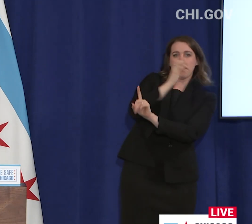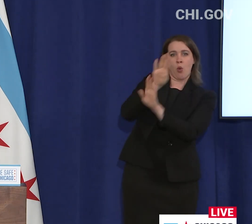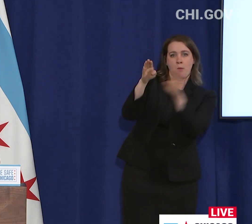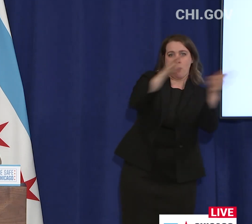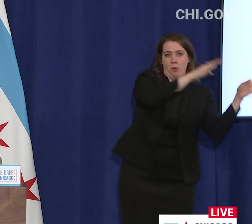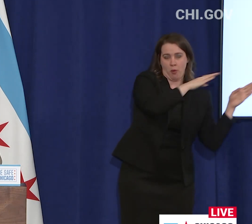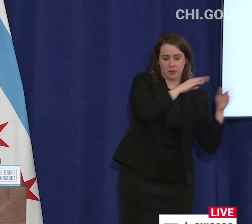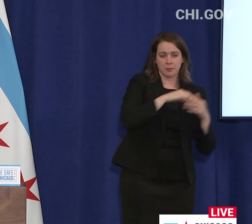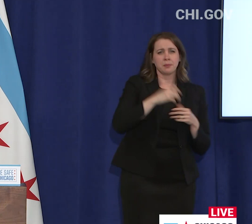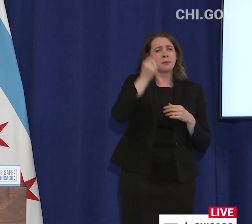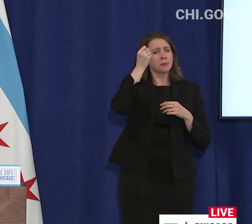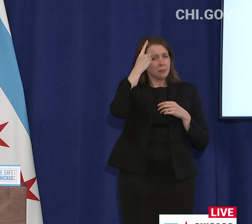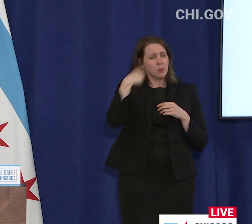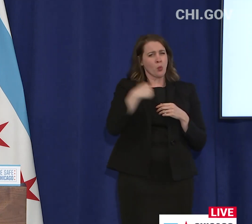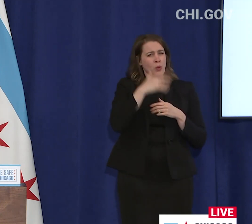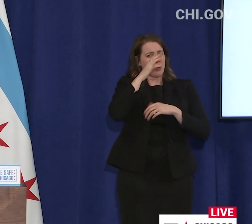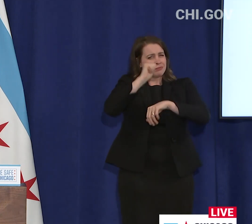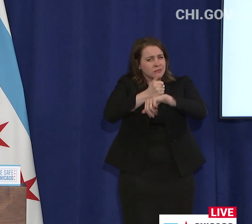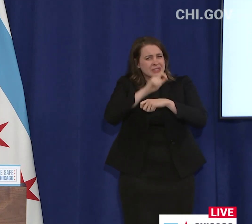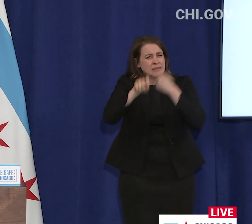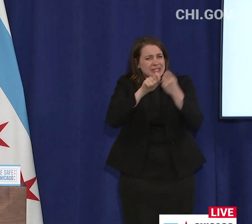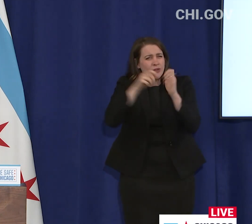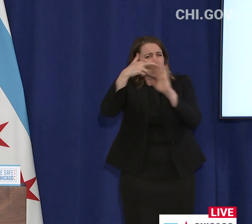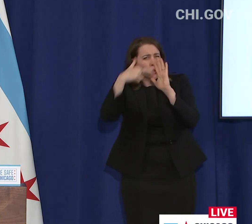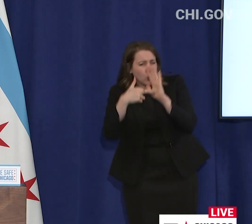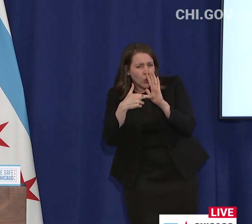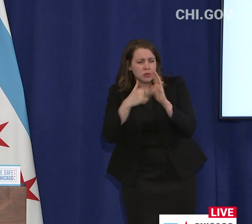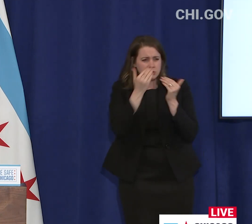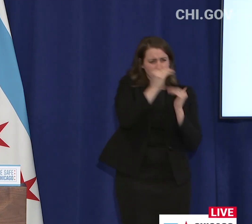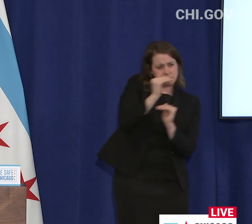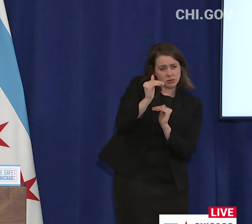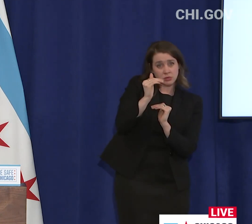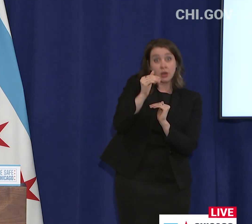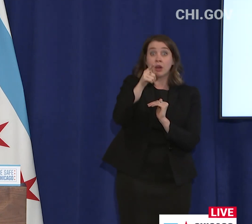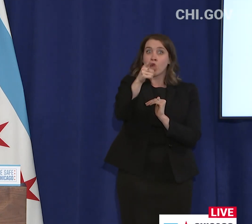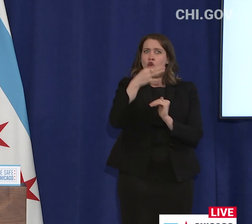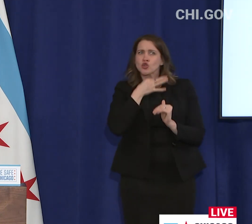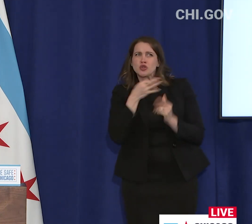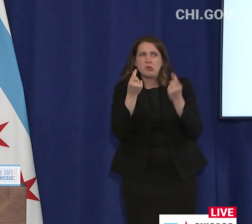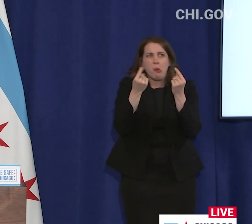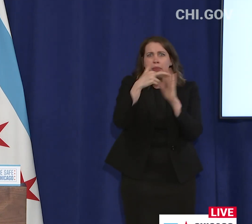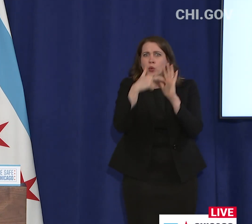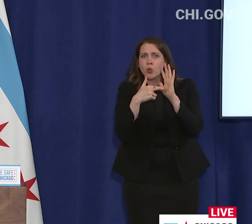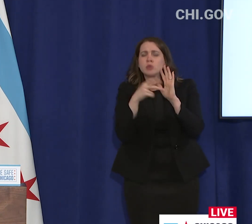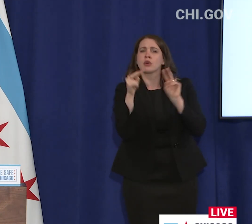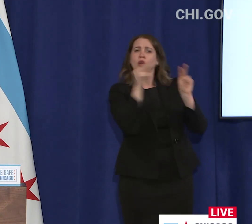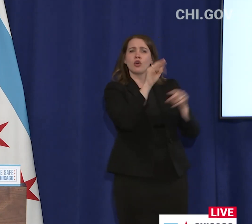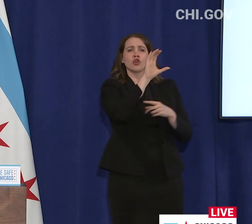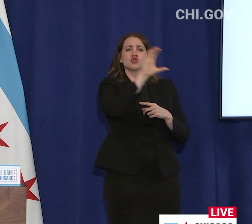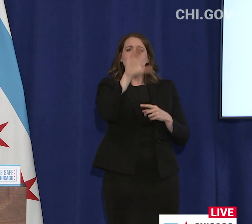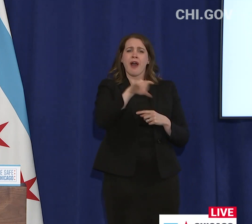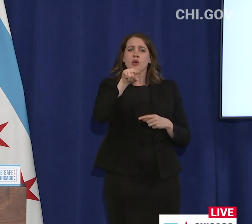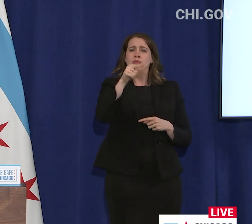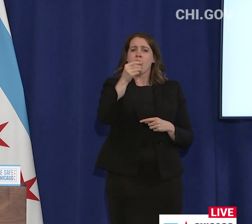for specific industries, all of which are now available online at